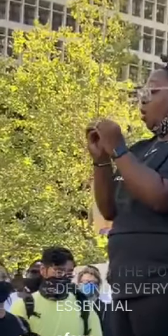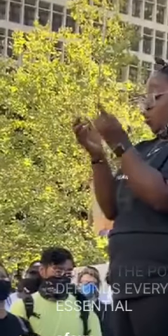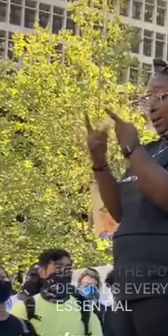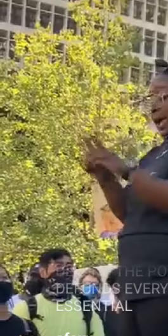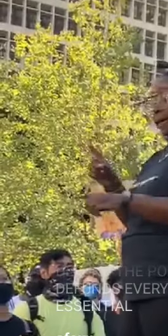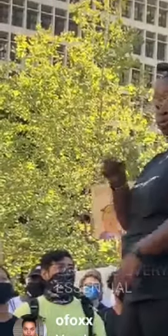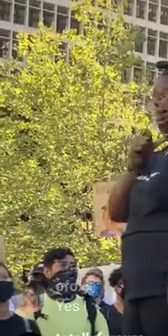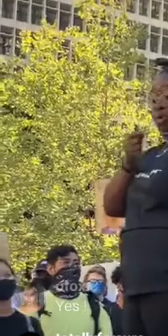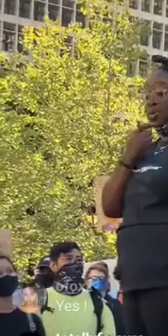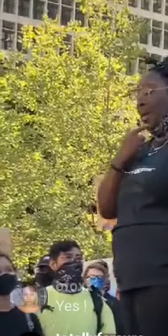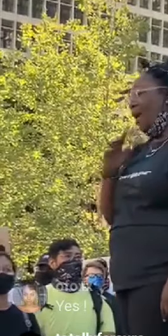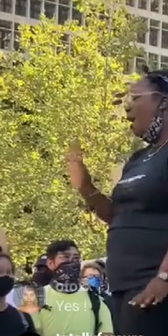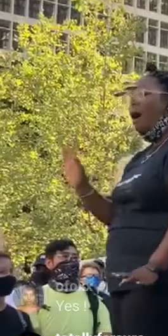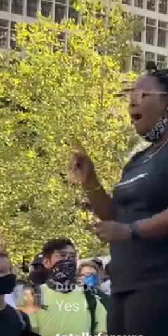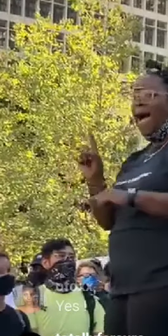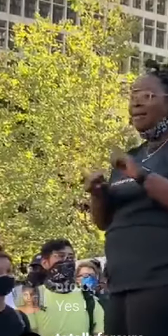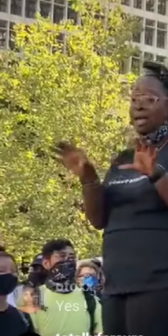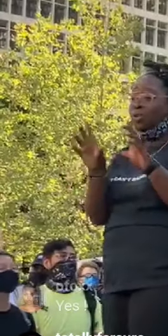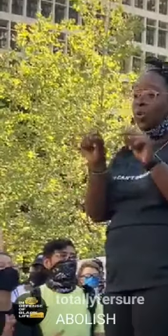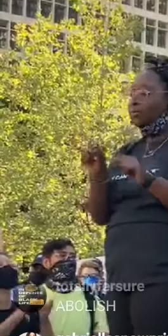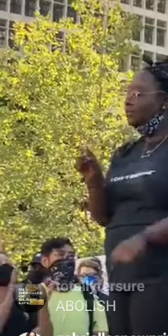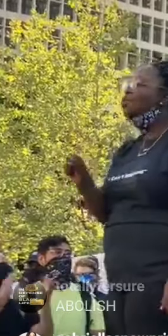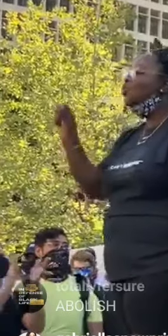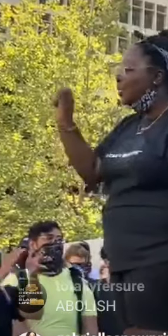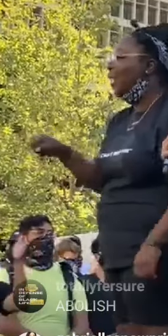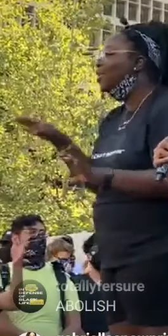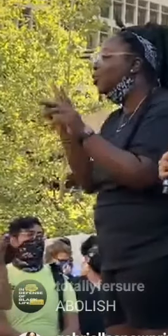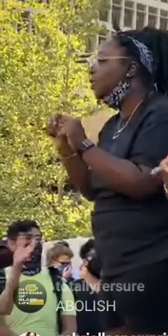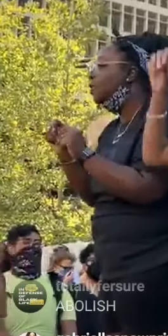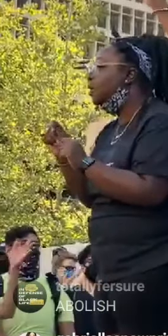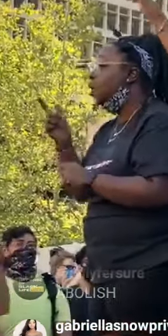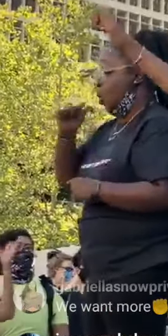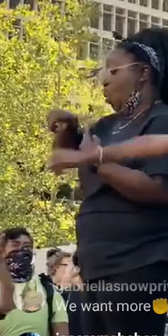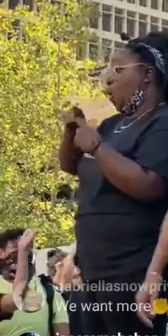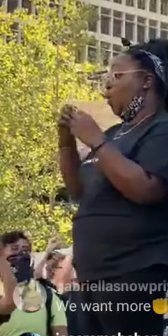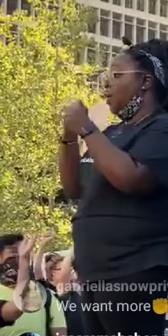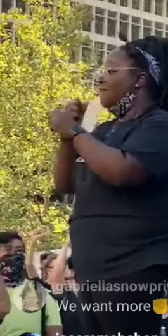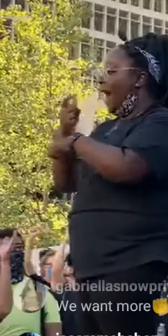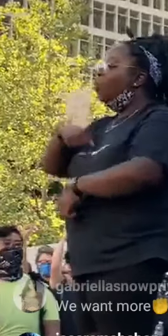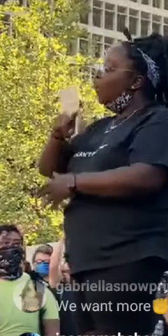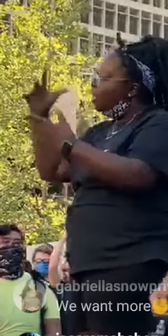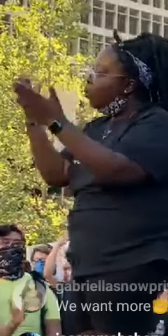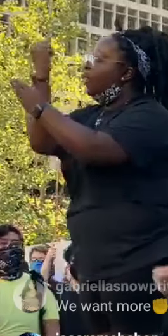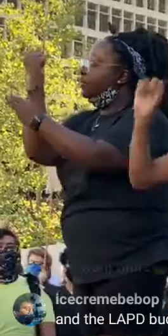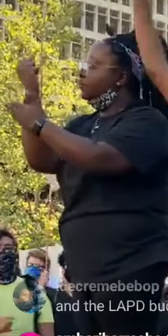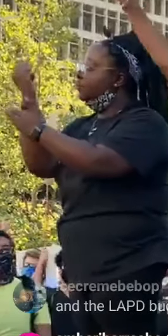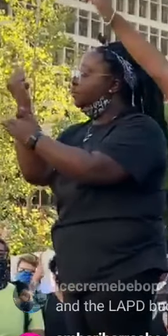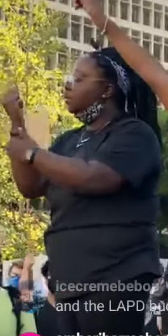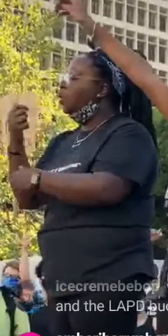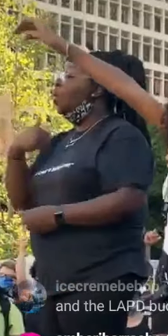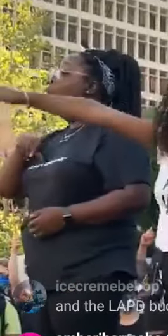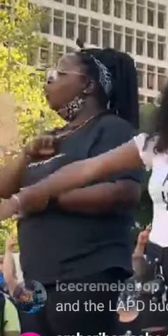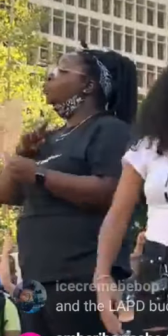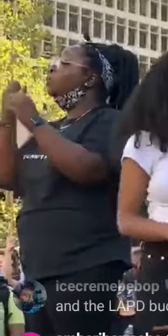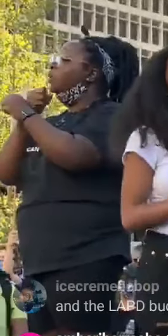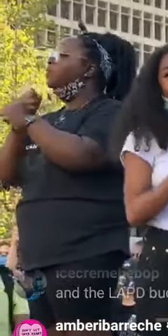happens, don't say that youth couldn't do it, because we can do it. Because when we fight, we win. When we fight,